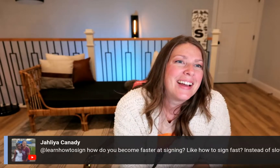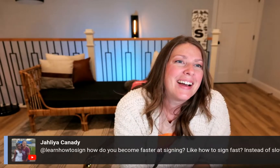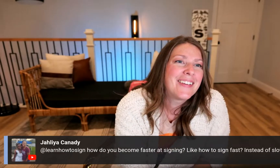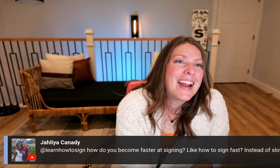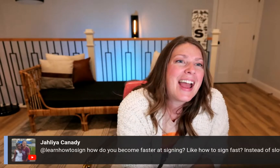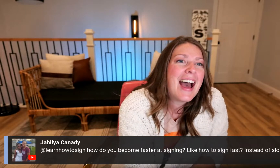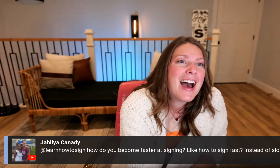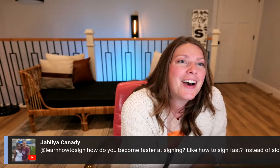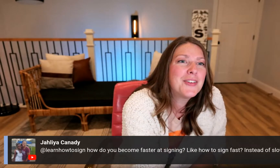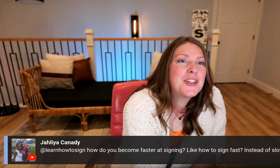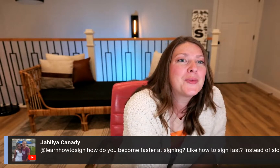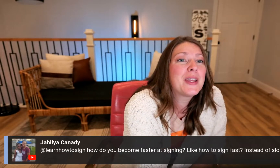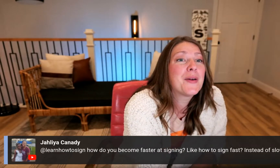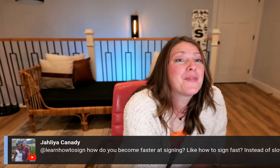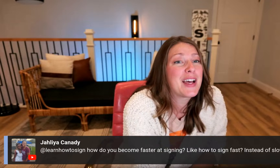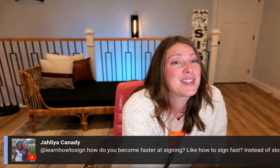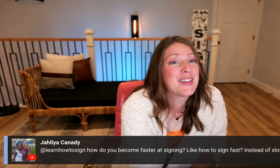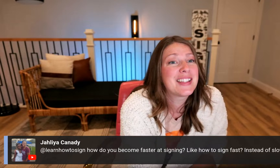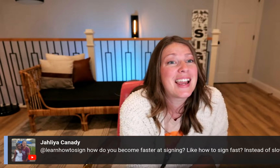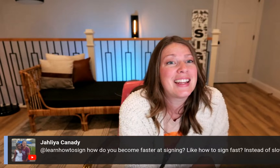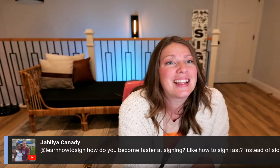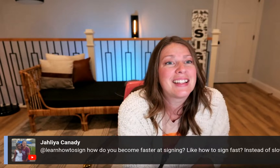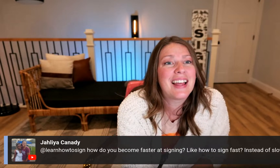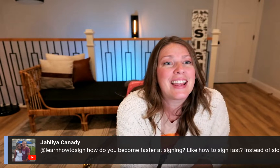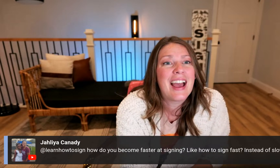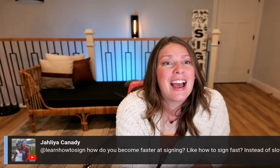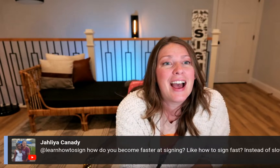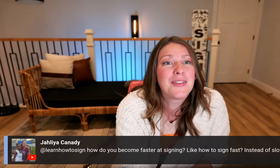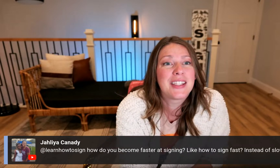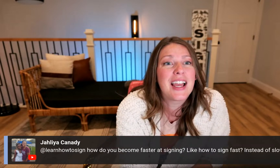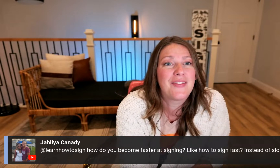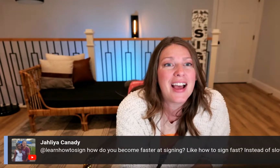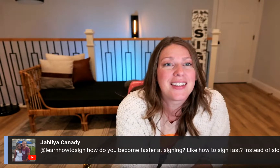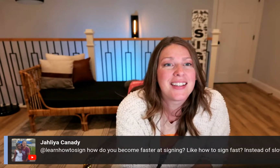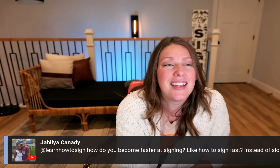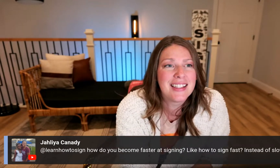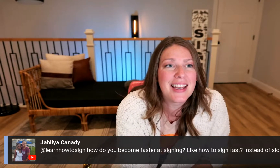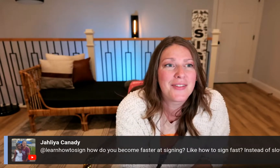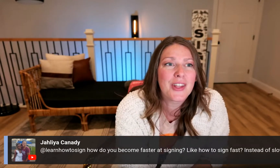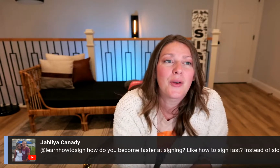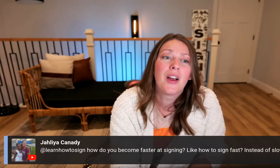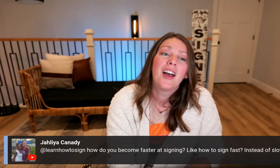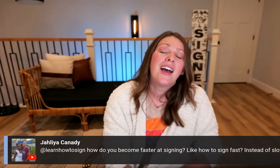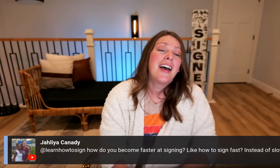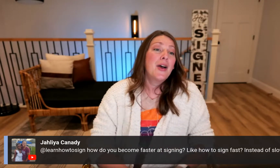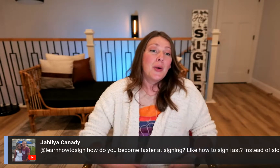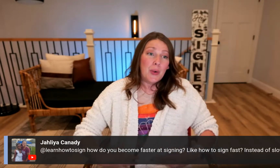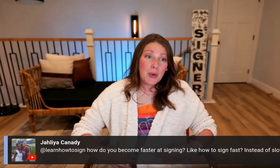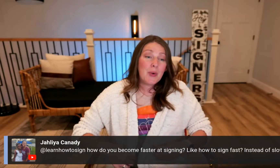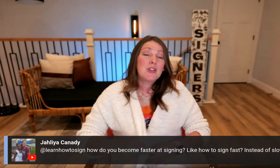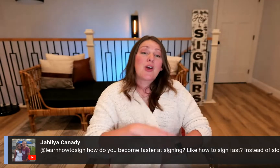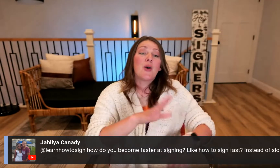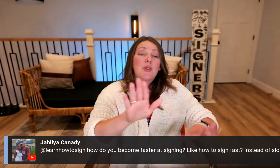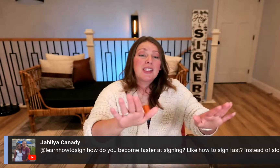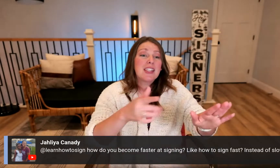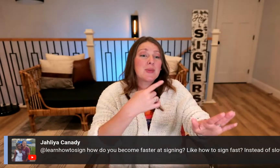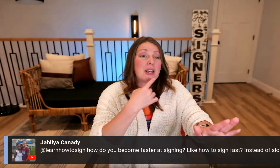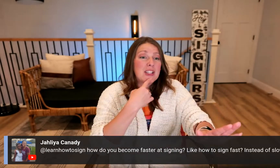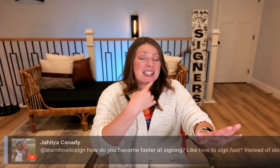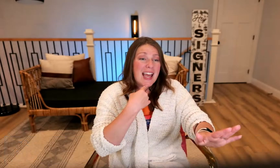All right, how do you become faster at signing? Like how to sign fast instead of slow. Whew. So this is what I'll